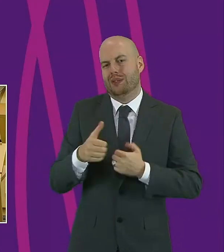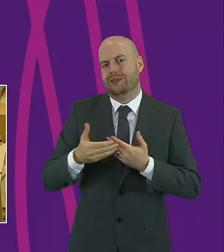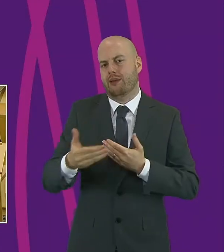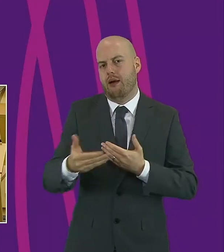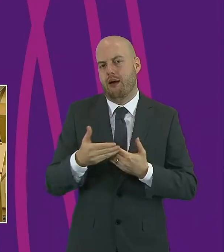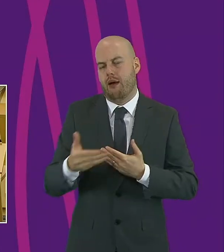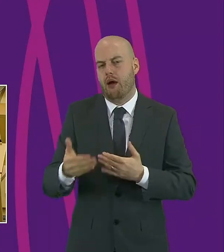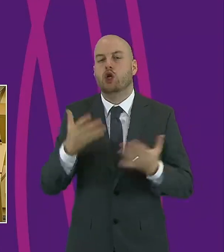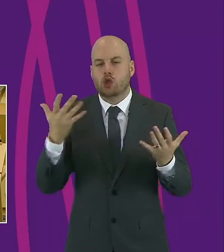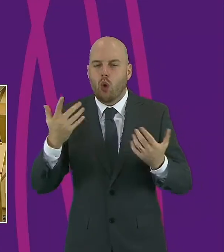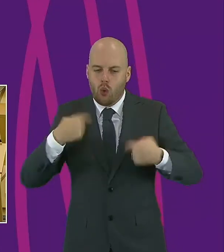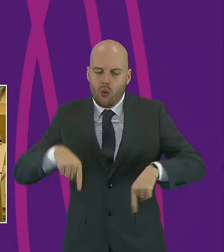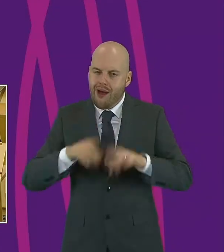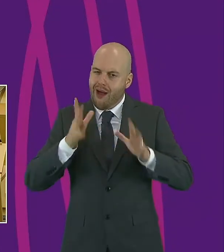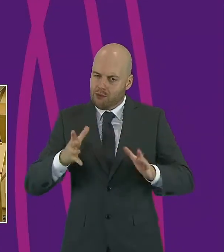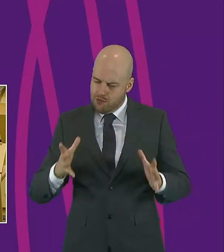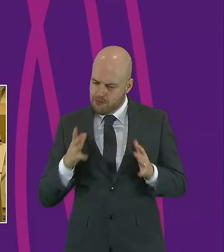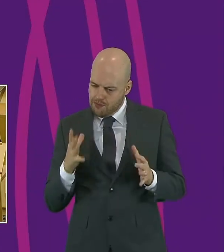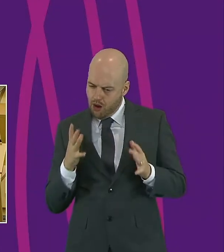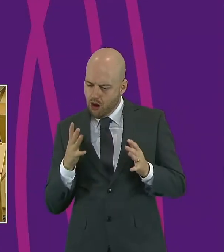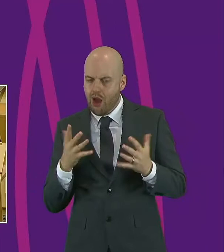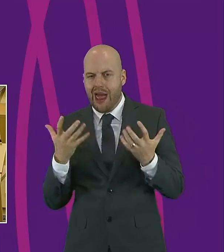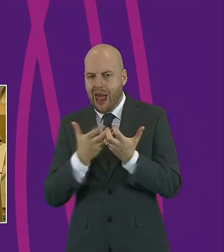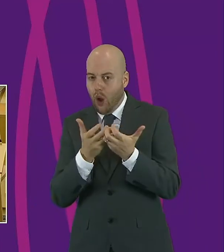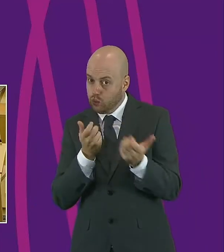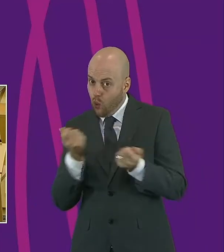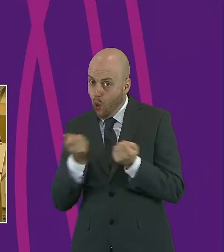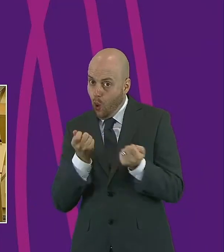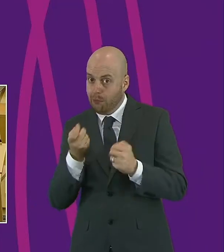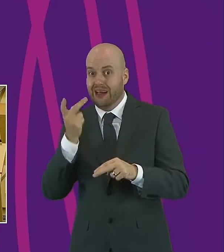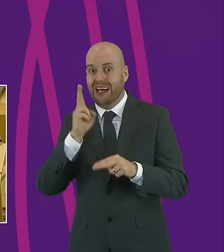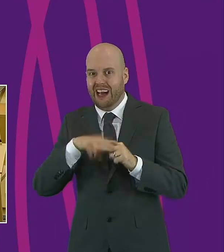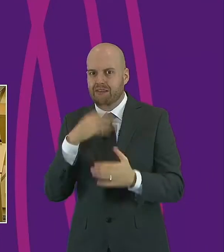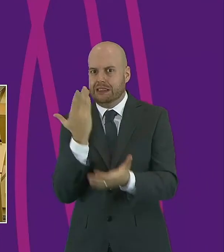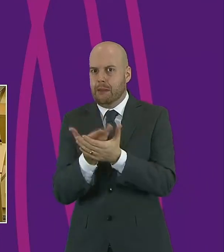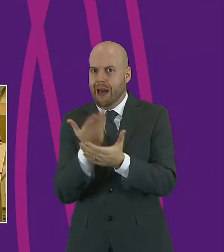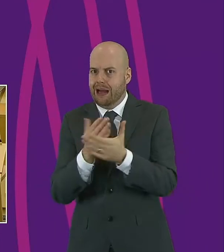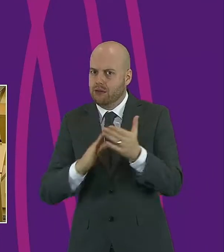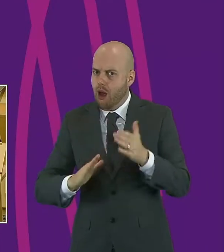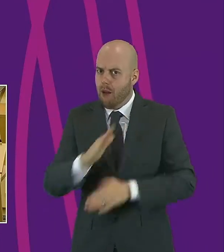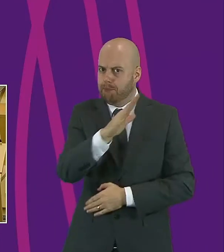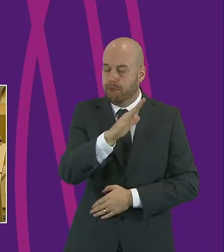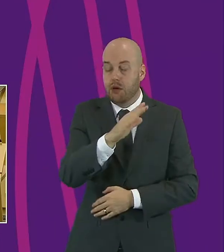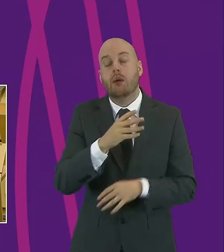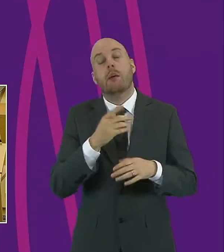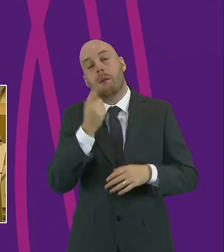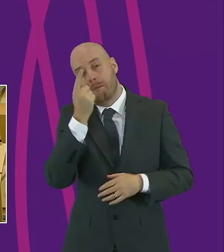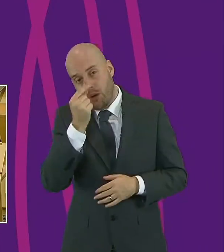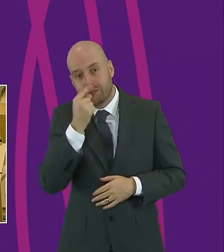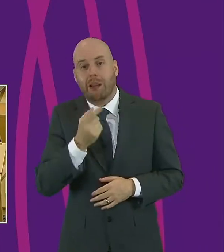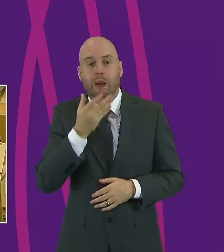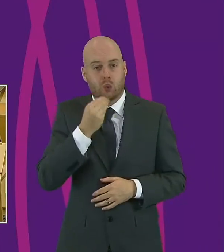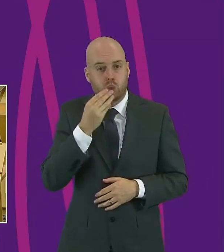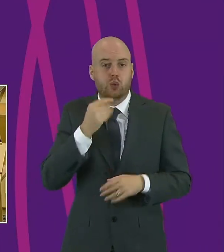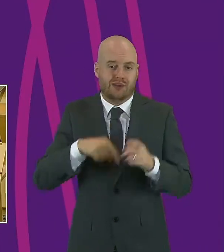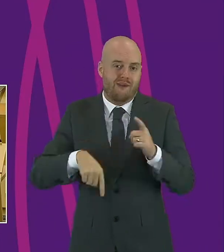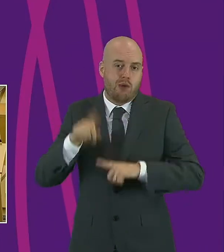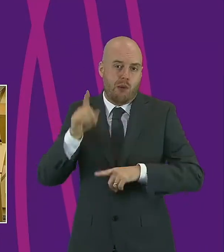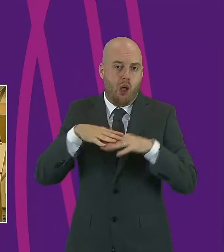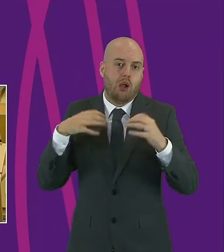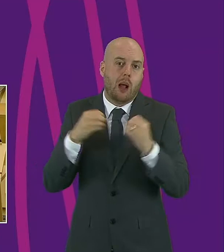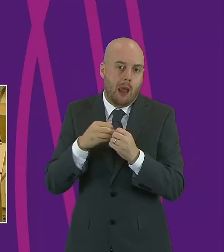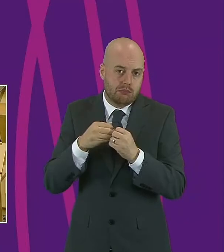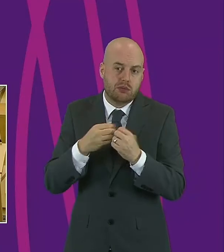that is not just able to cope with the situation right now, but will be able to cope with the situation in the winter. And that is not just